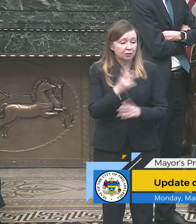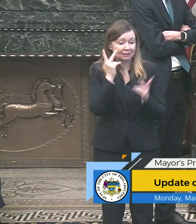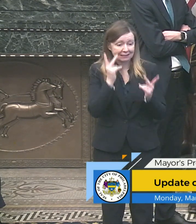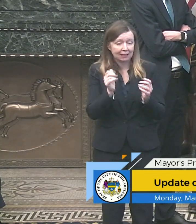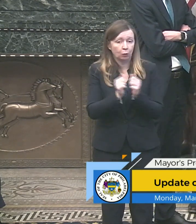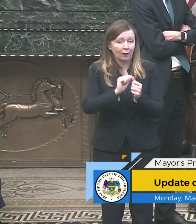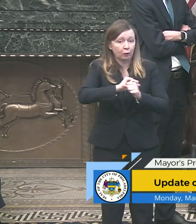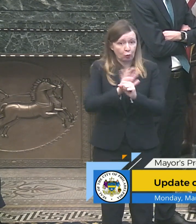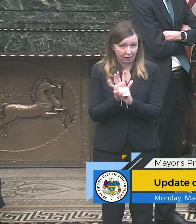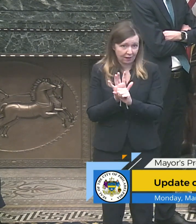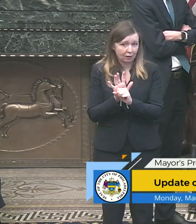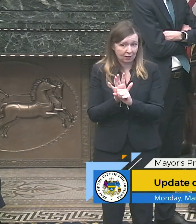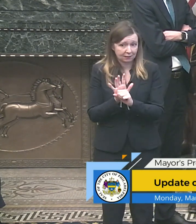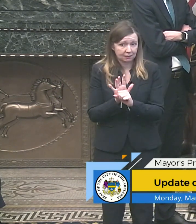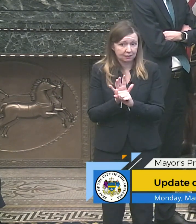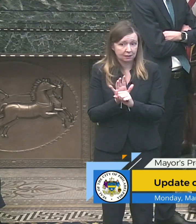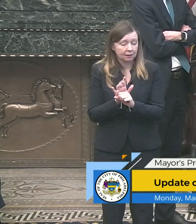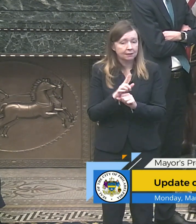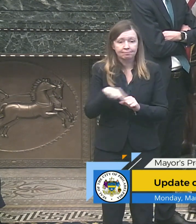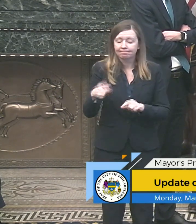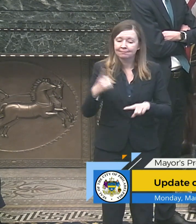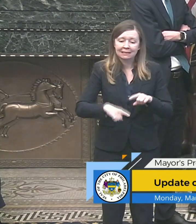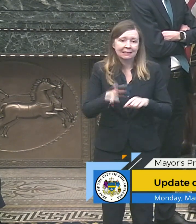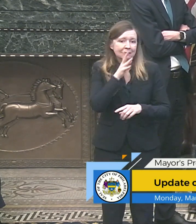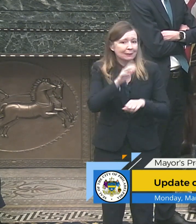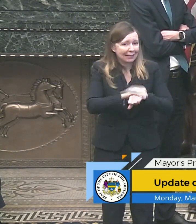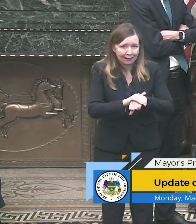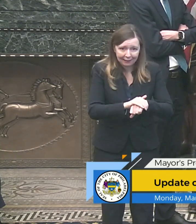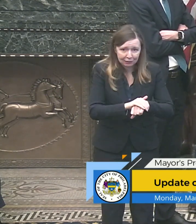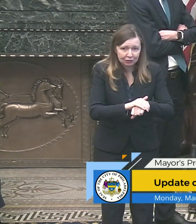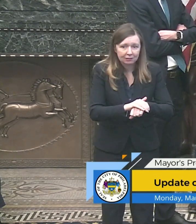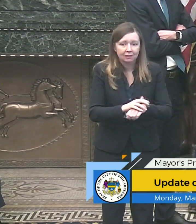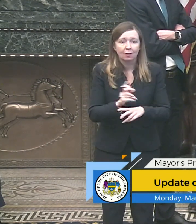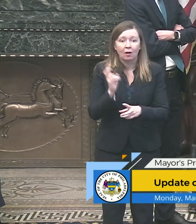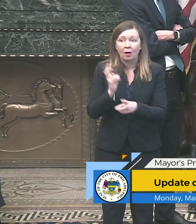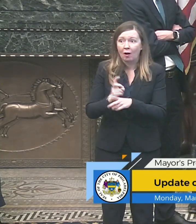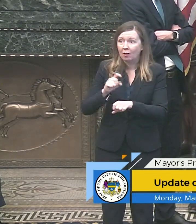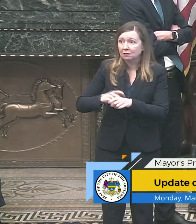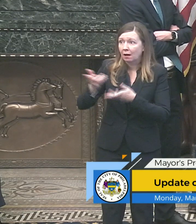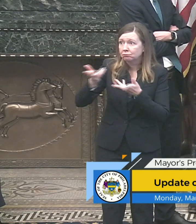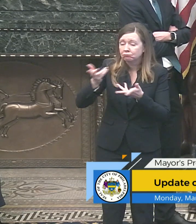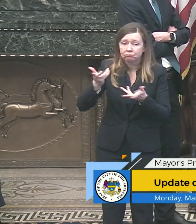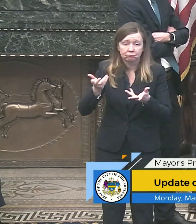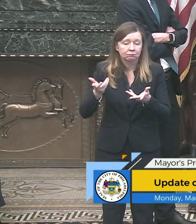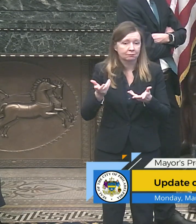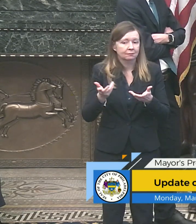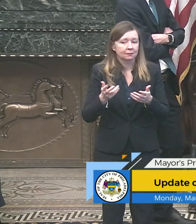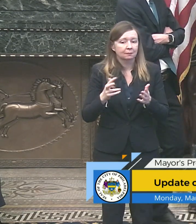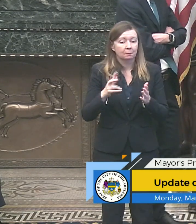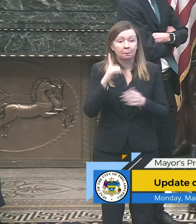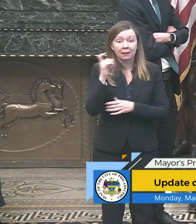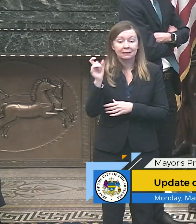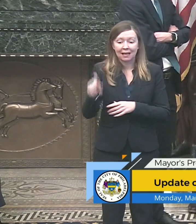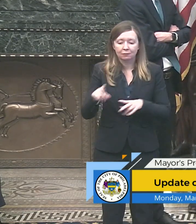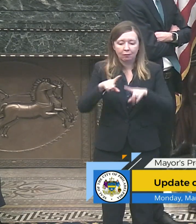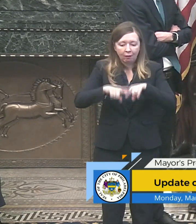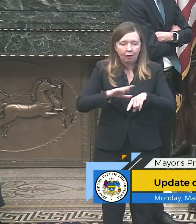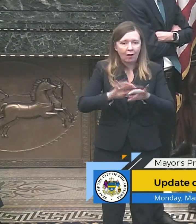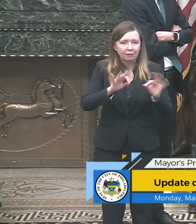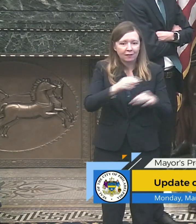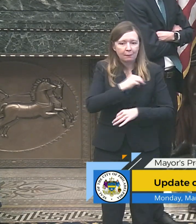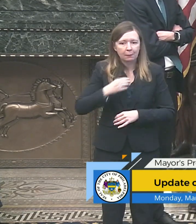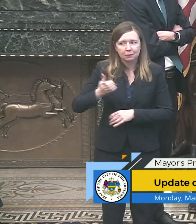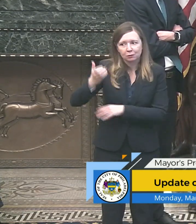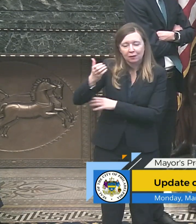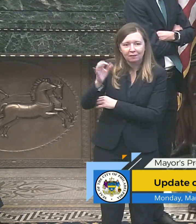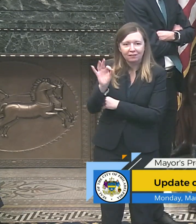with coronavirus are not English speakers, and they have a hard time getting information out to them, that they have to rely on their relatives through FaceTime